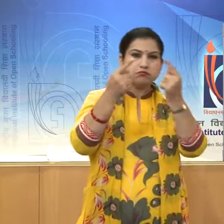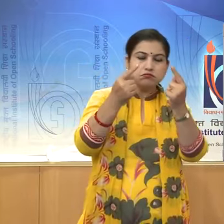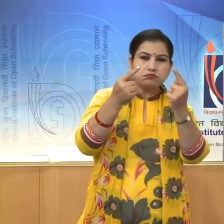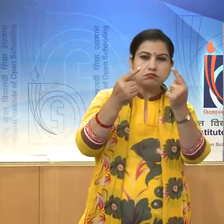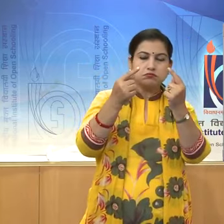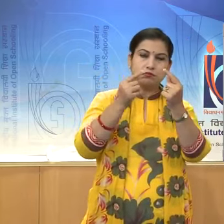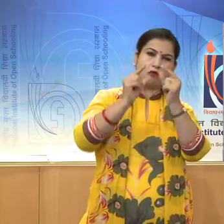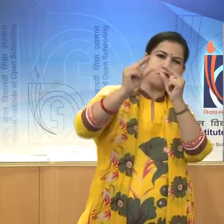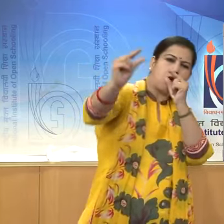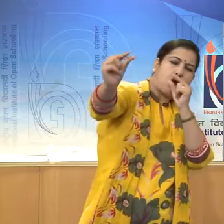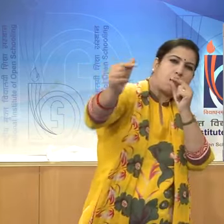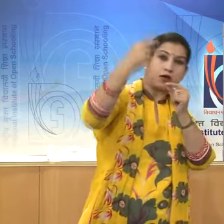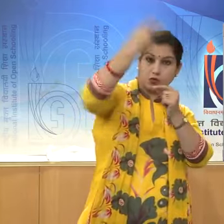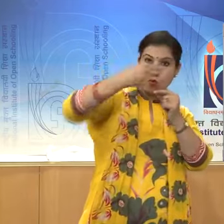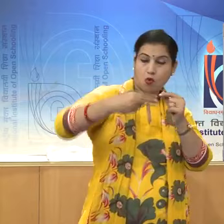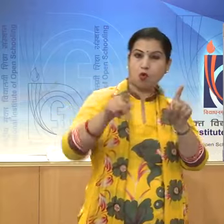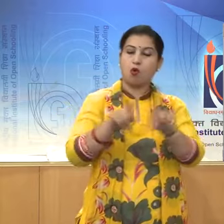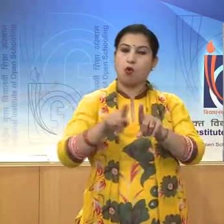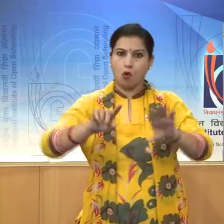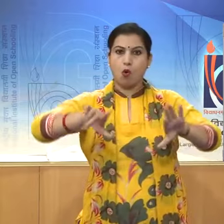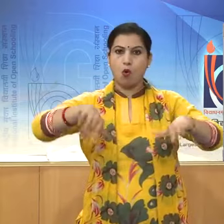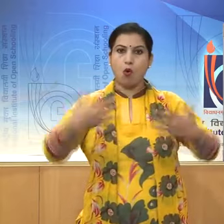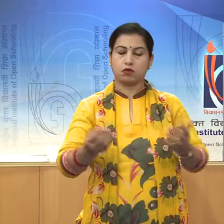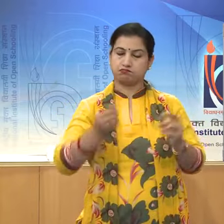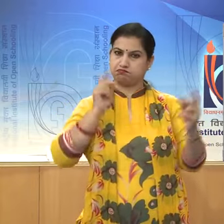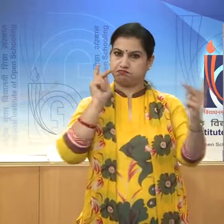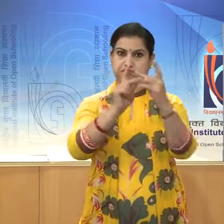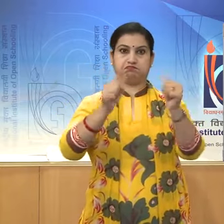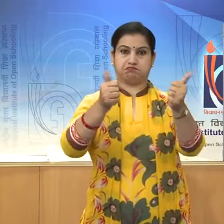foreshortening and perspective had been perfected.